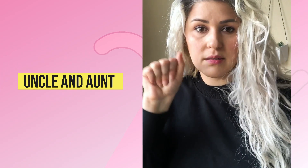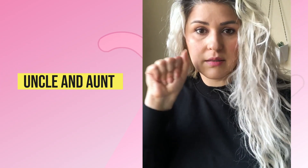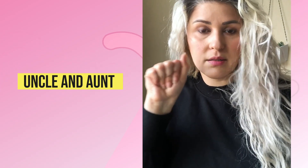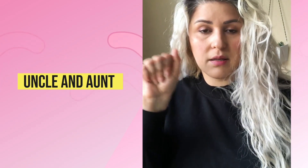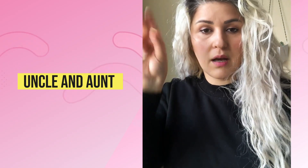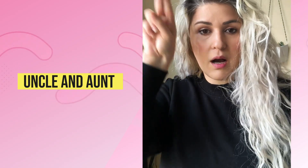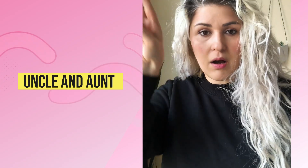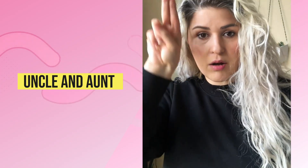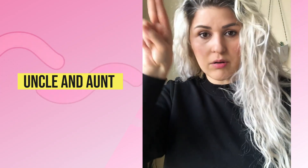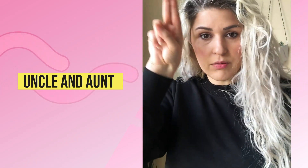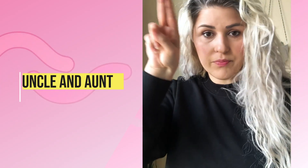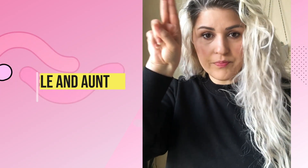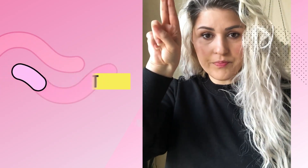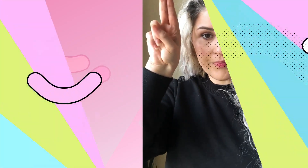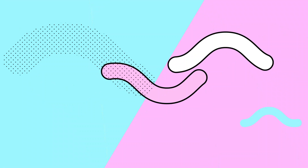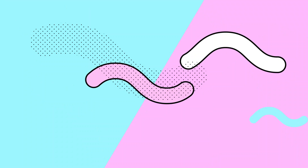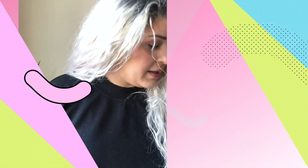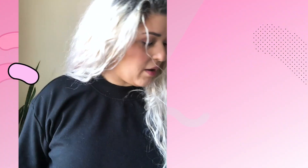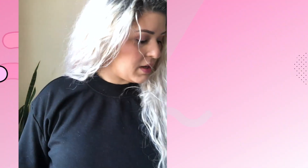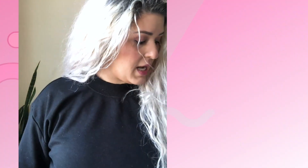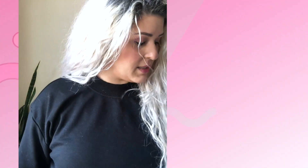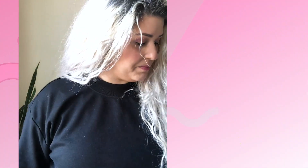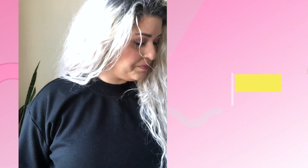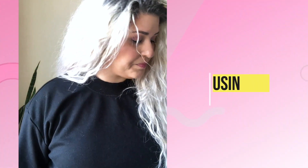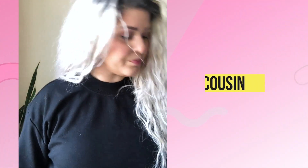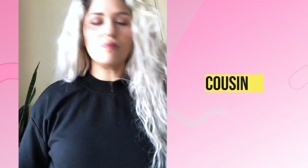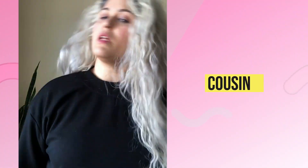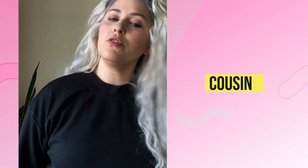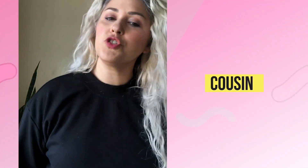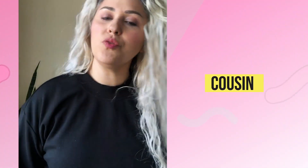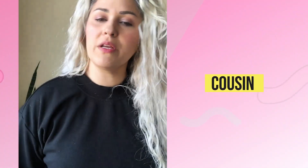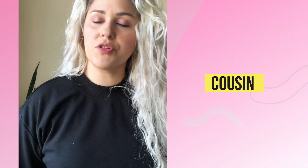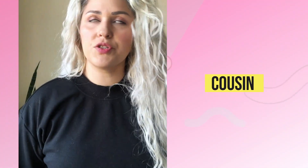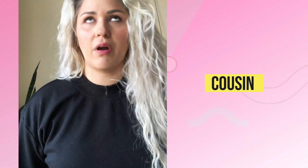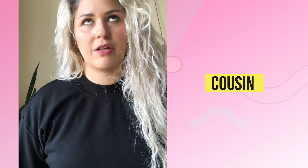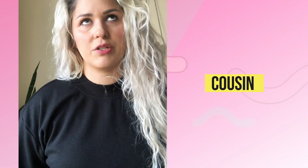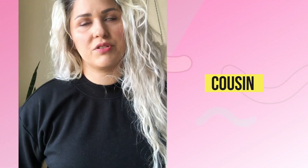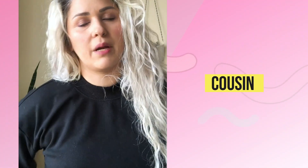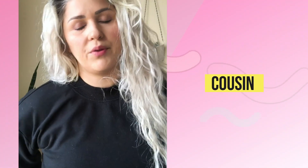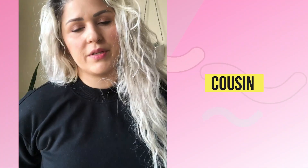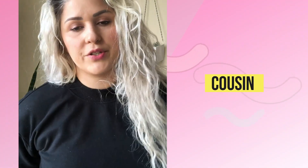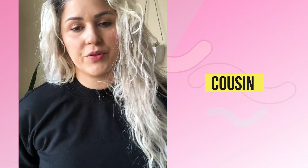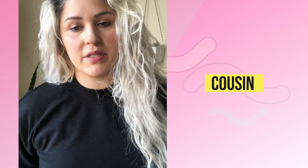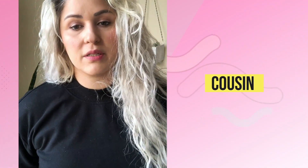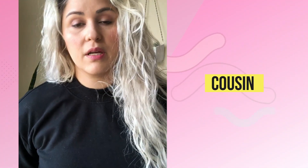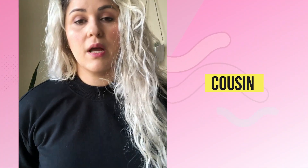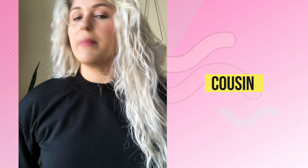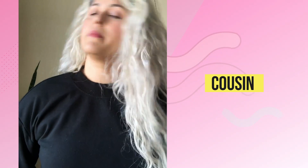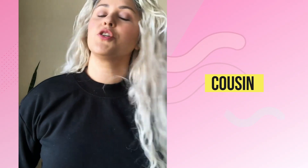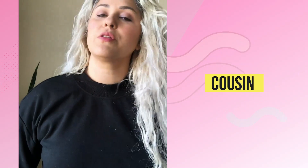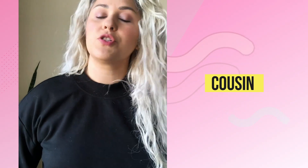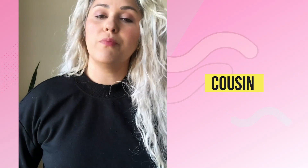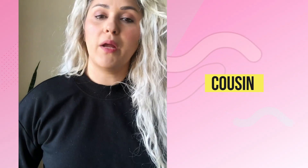Aunt, uncle. Now cousin, there's 2 ways you can do, actually there's a couple of ways you can do cousin,